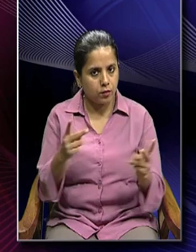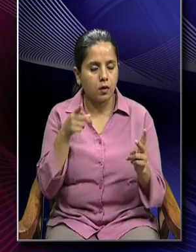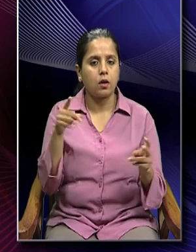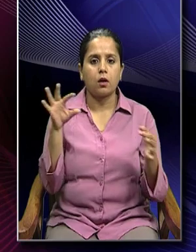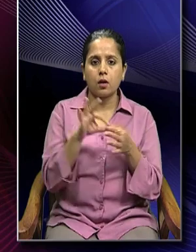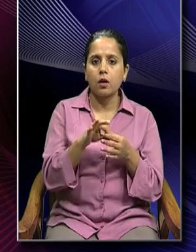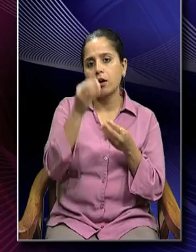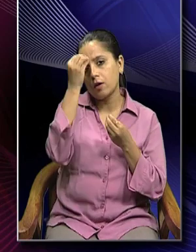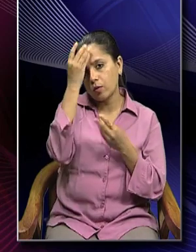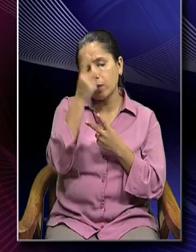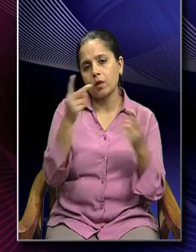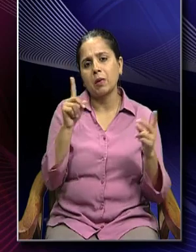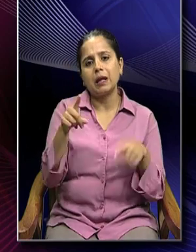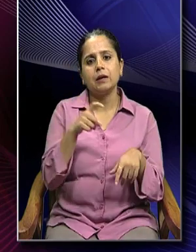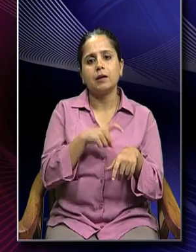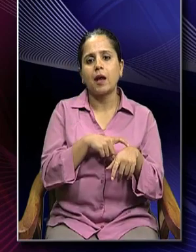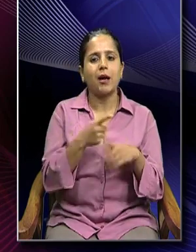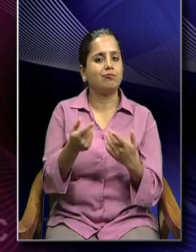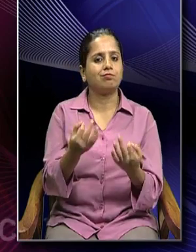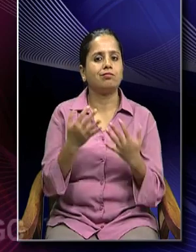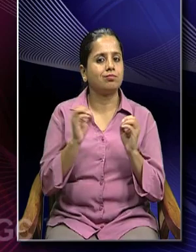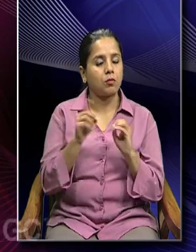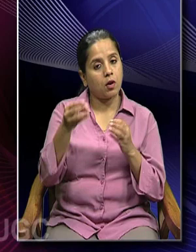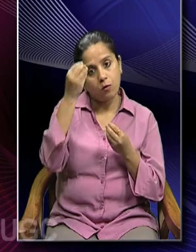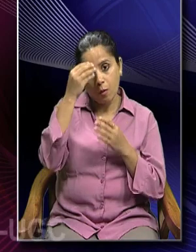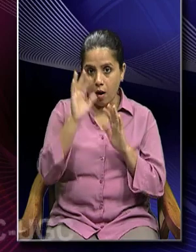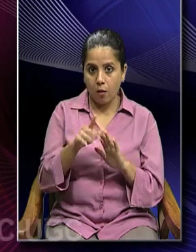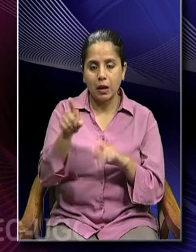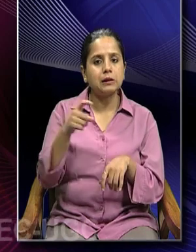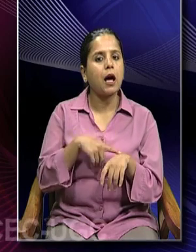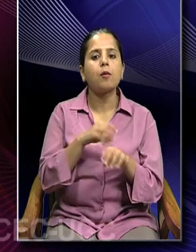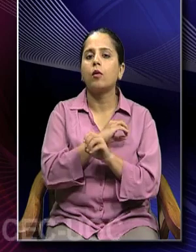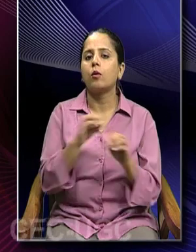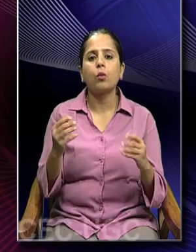basically information rich but time poor. They have information, but they do not have time.